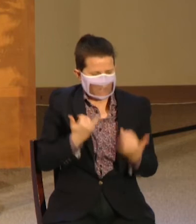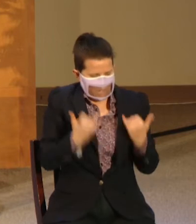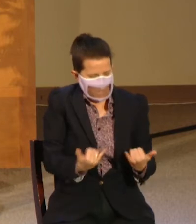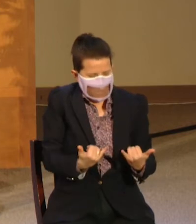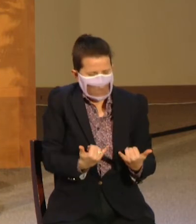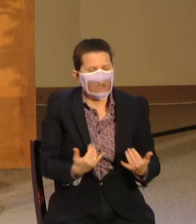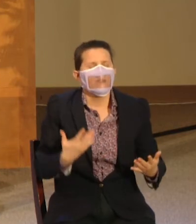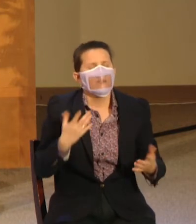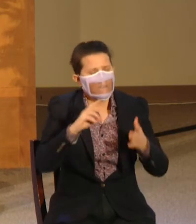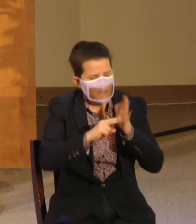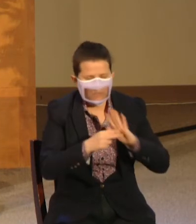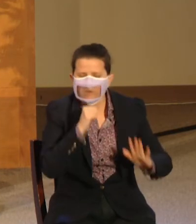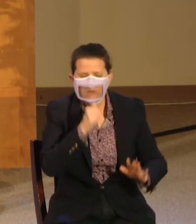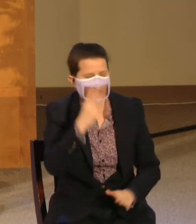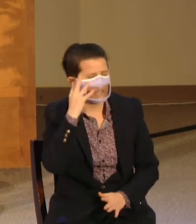prosperity.